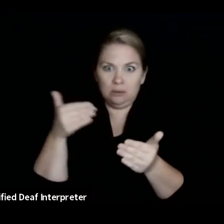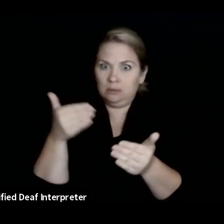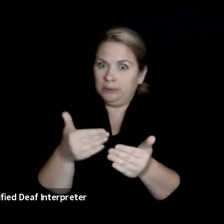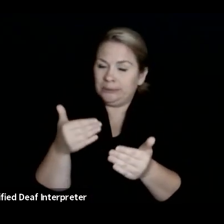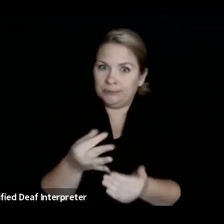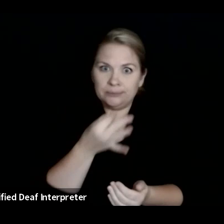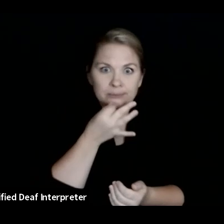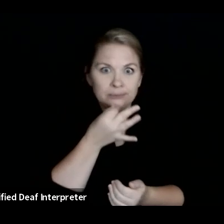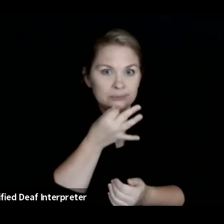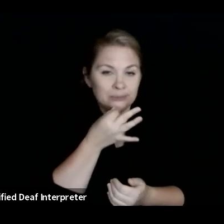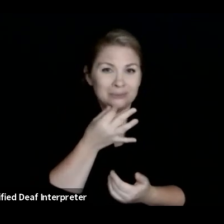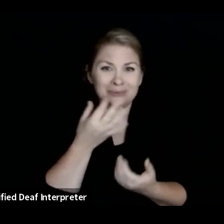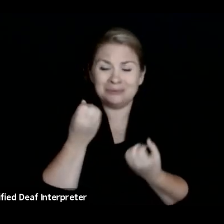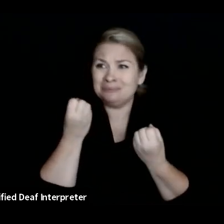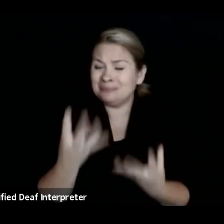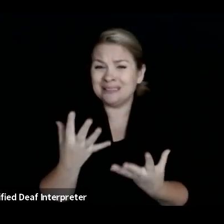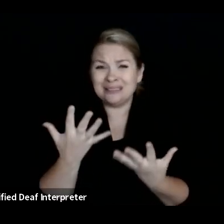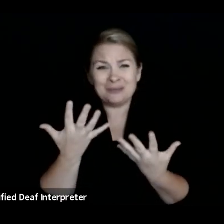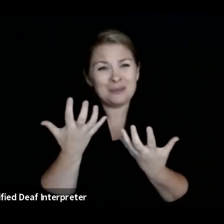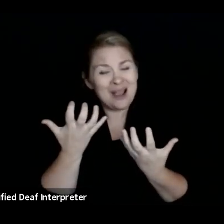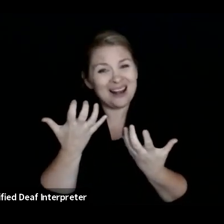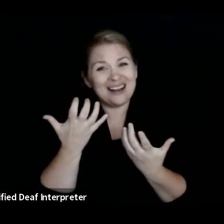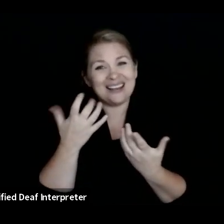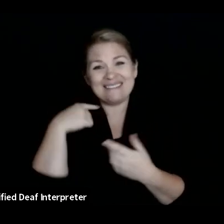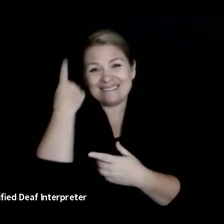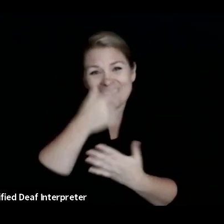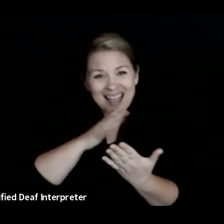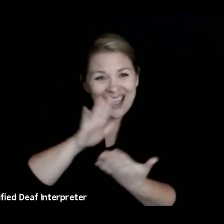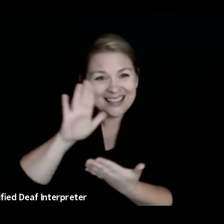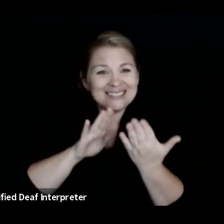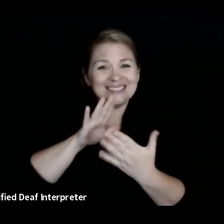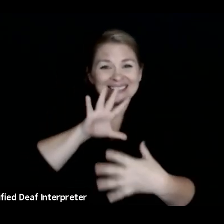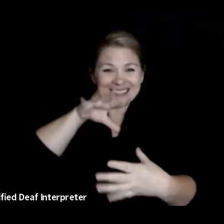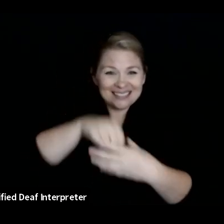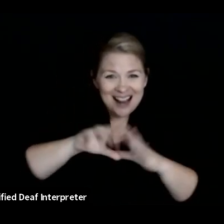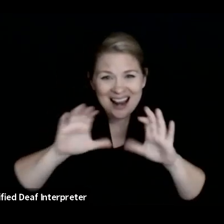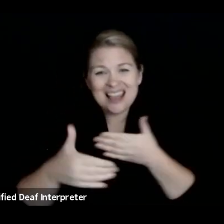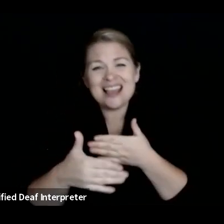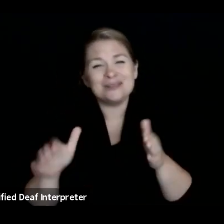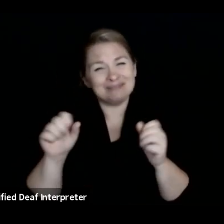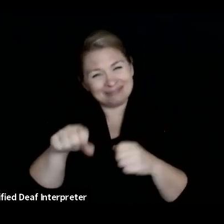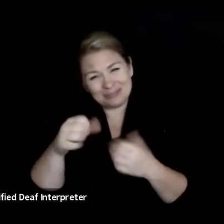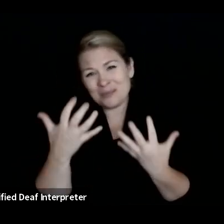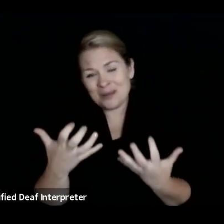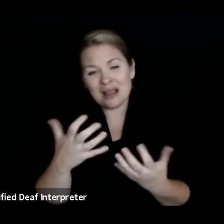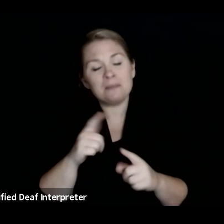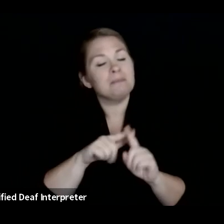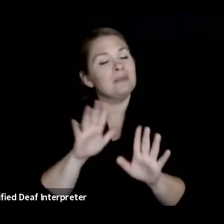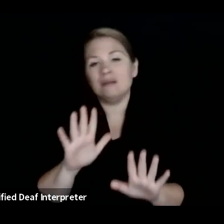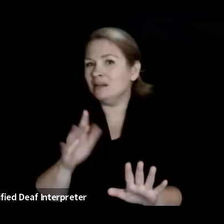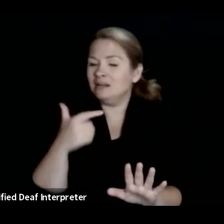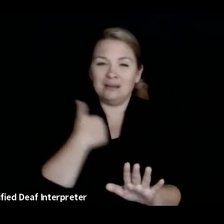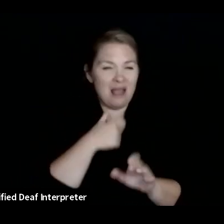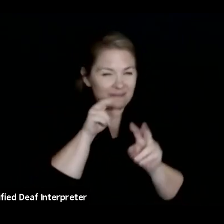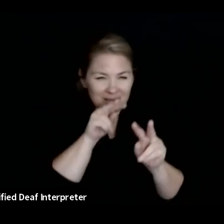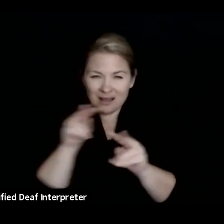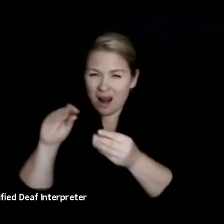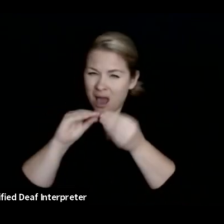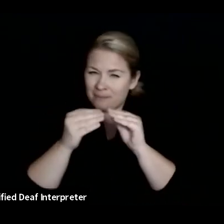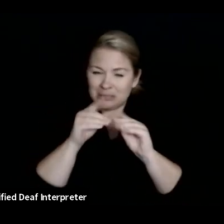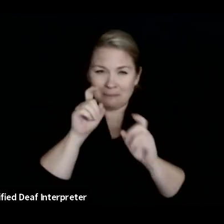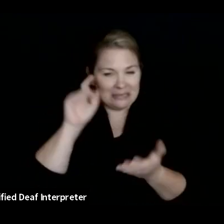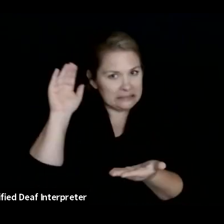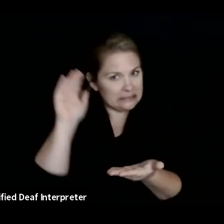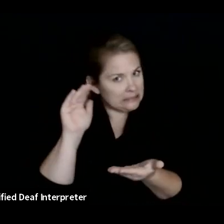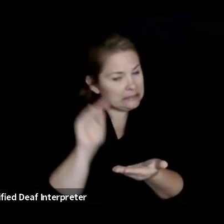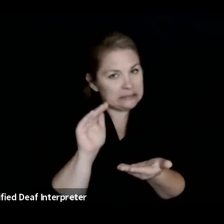And so we would like to see our numbers in a place where all of those options are available.